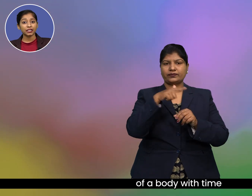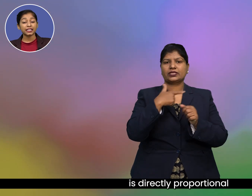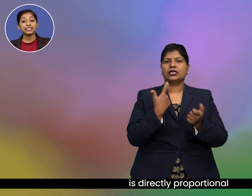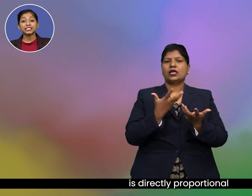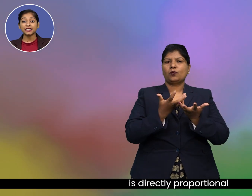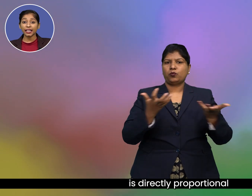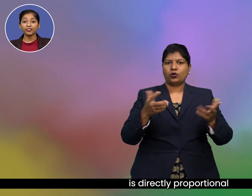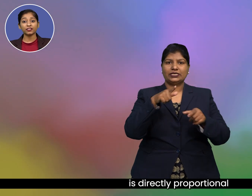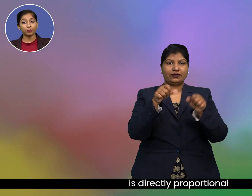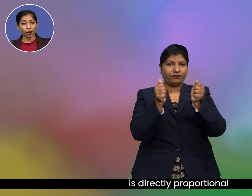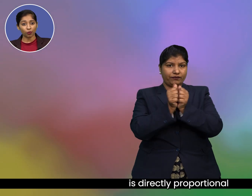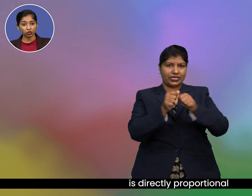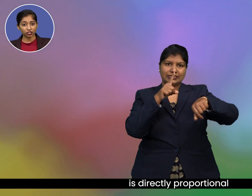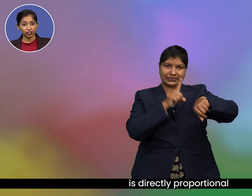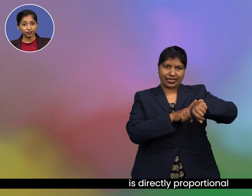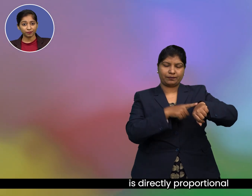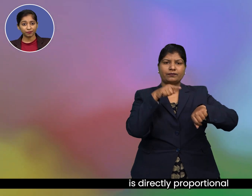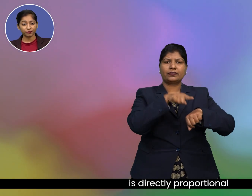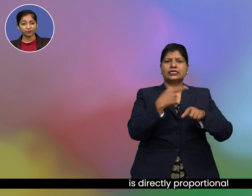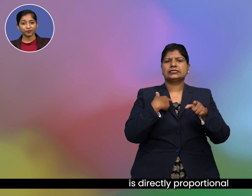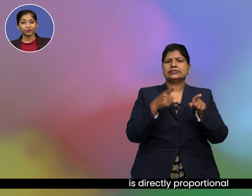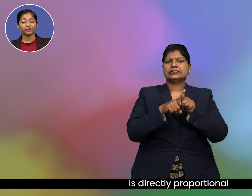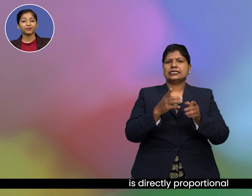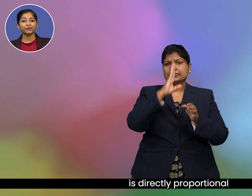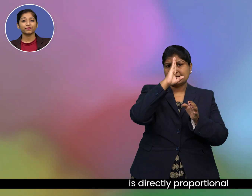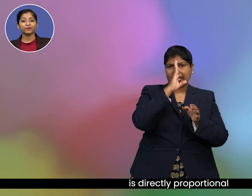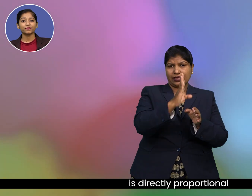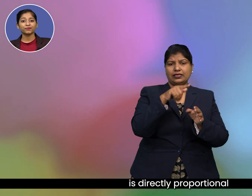time is directly proportional